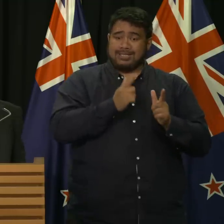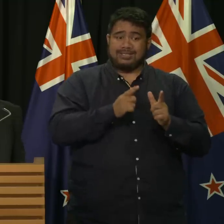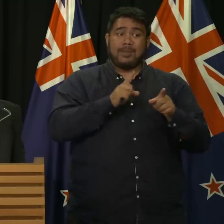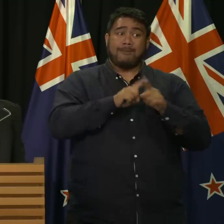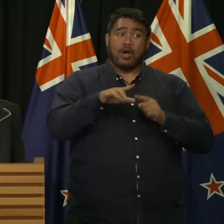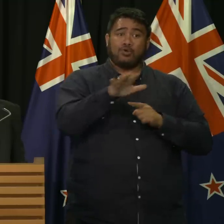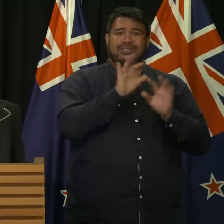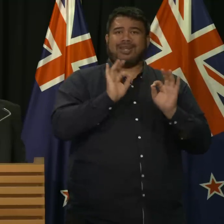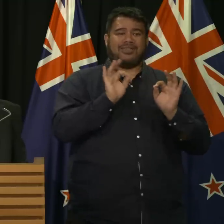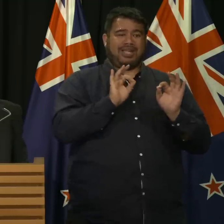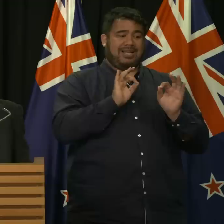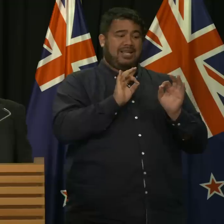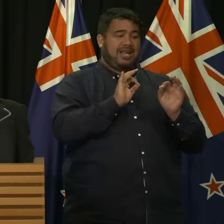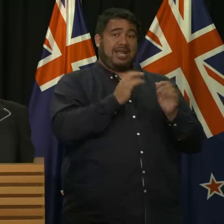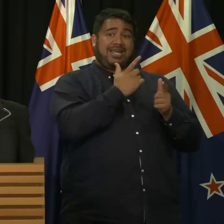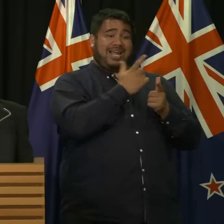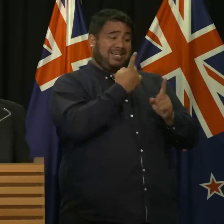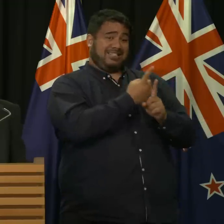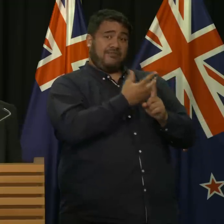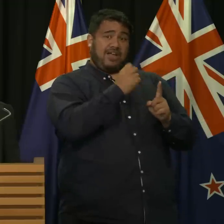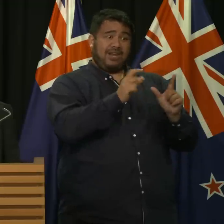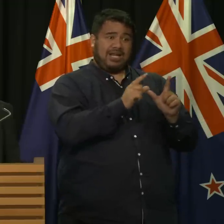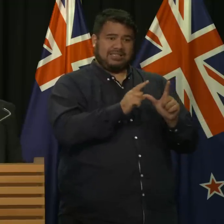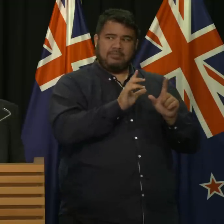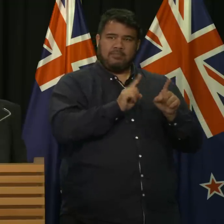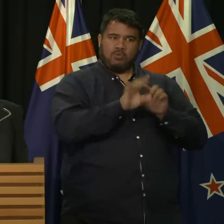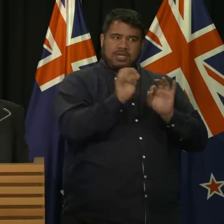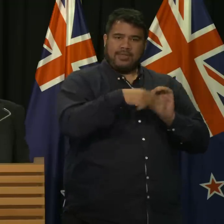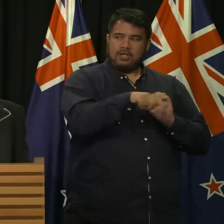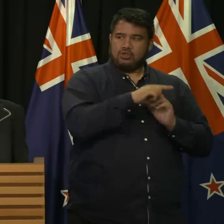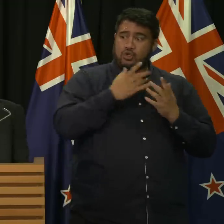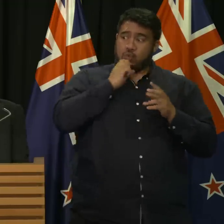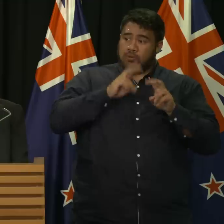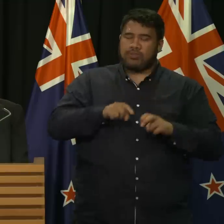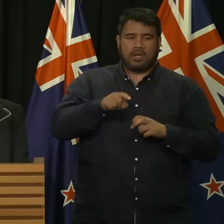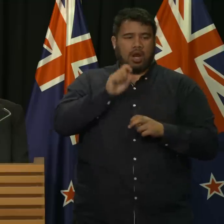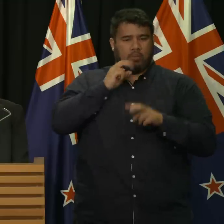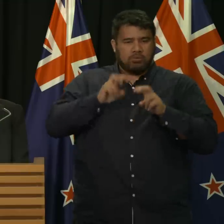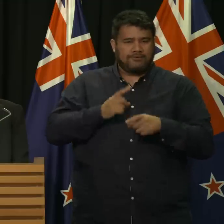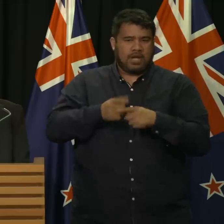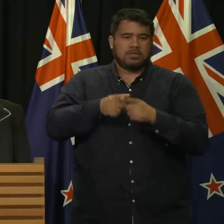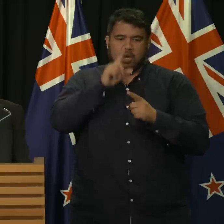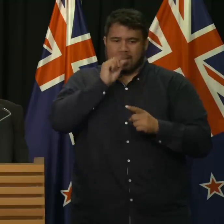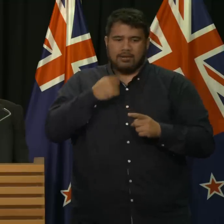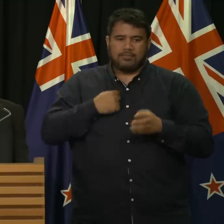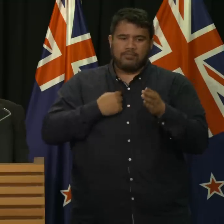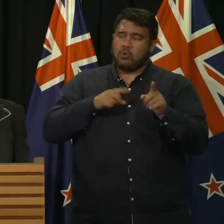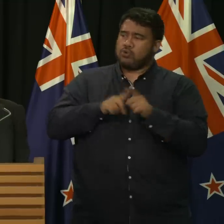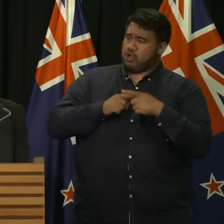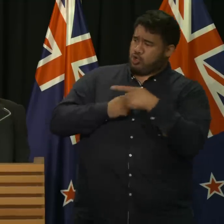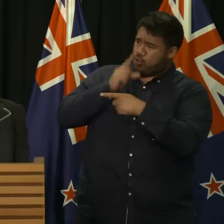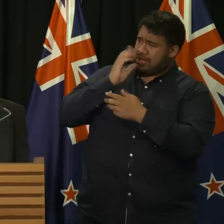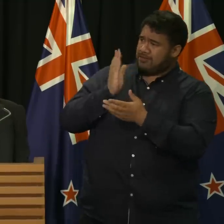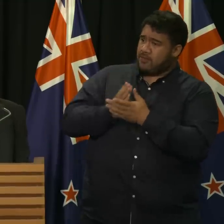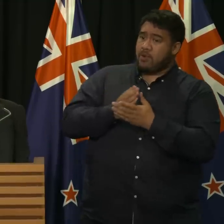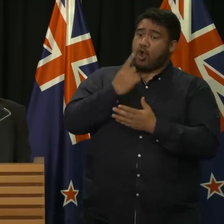licensed. Again, these are all issues that I'm looking at as quickly as I can. And can you confirm that you believe a single